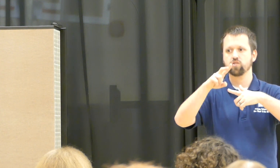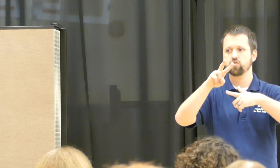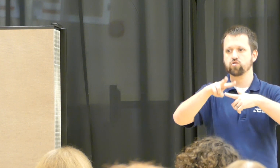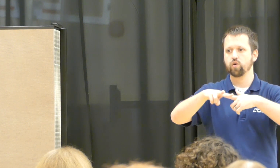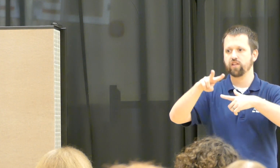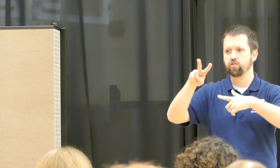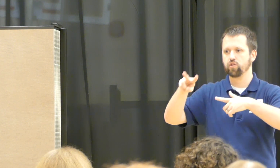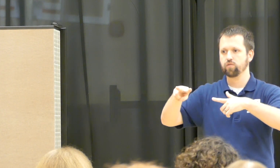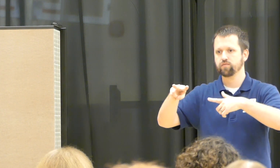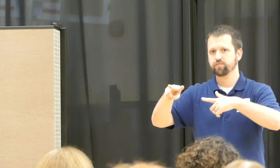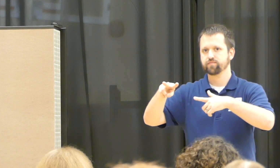22.